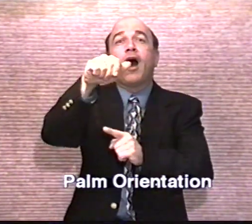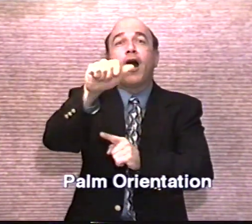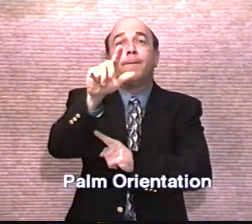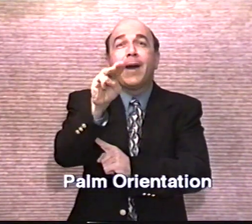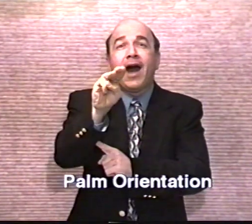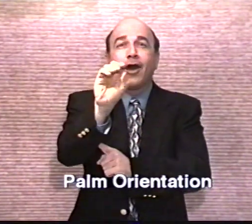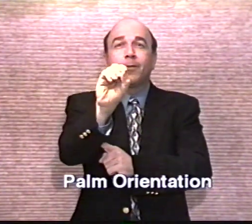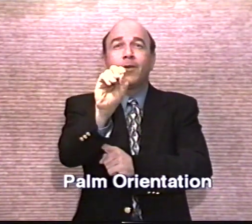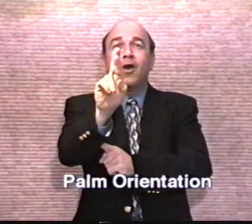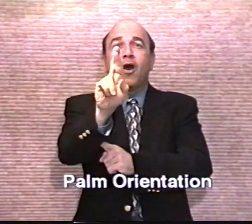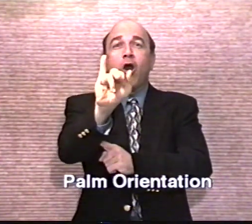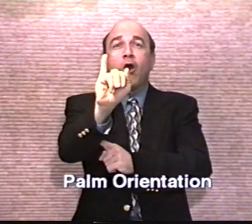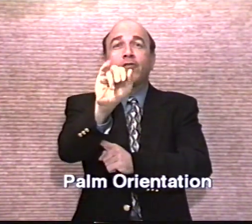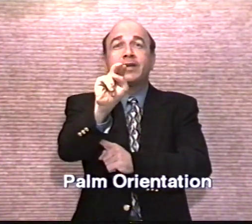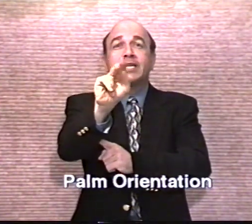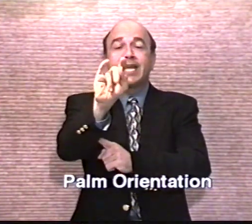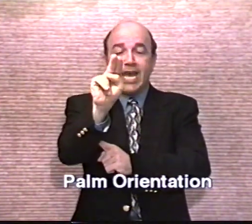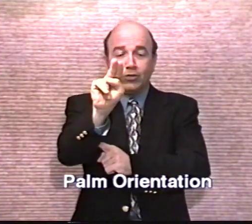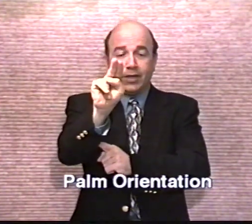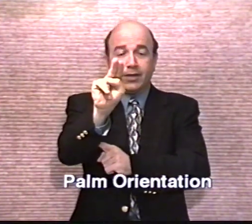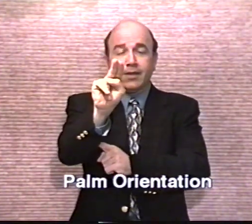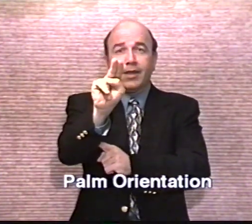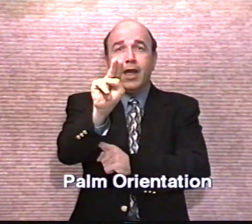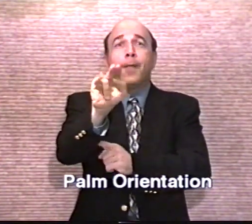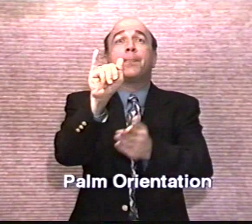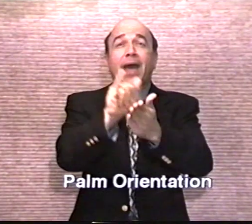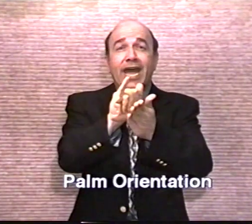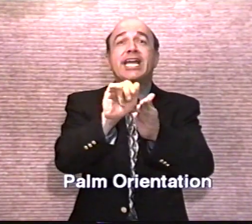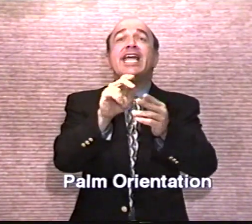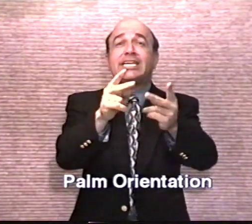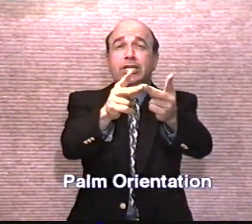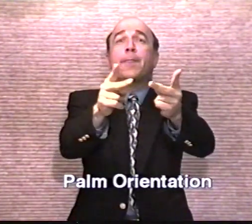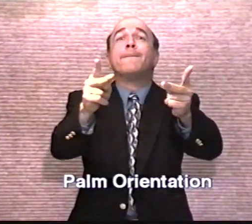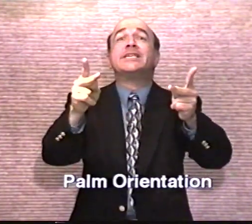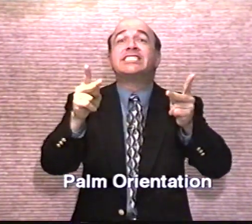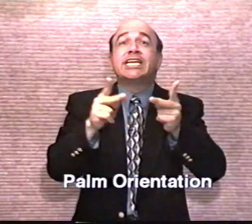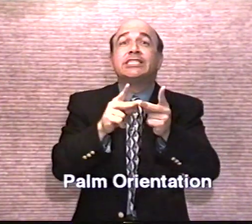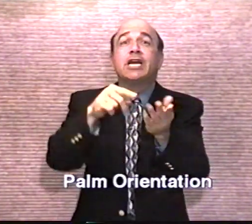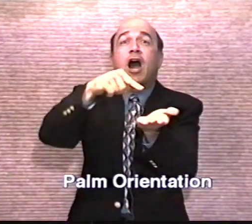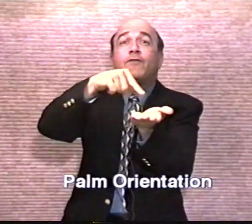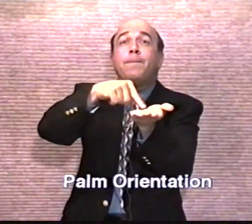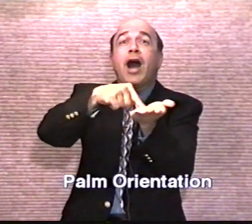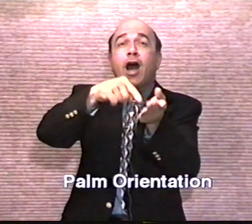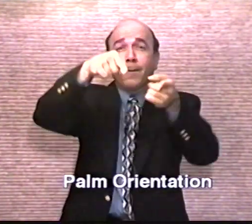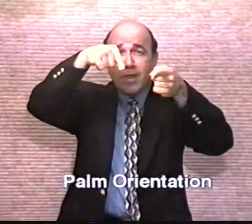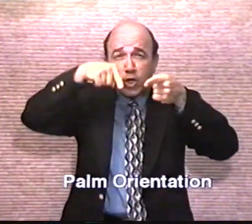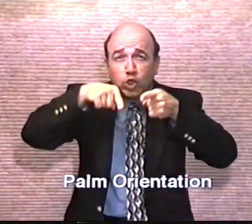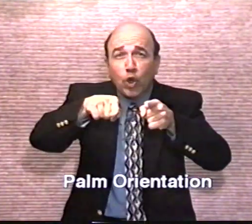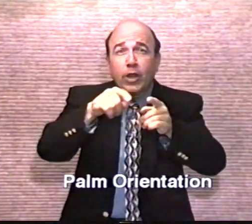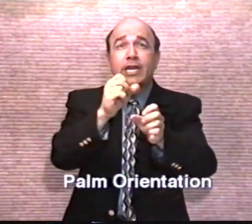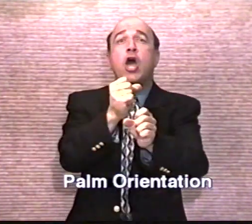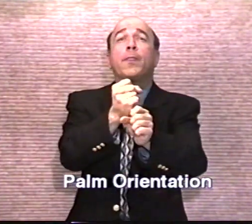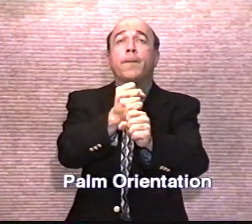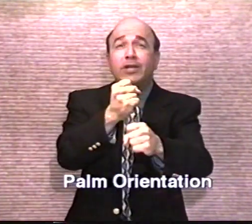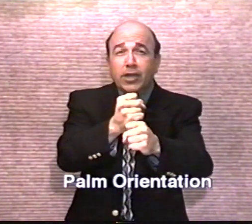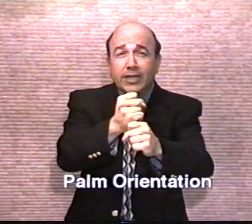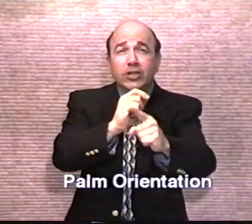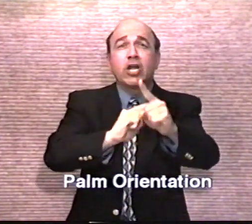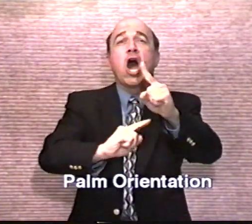call palm orientation. That is the position of a palm during the projection of